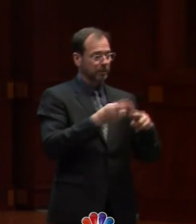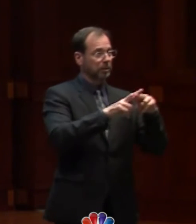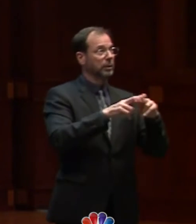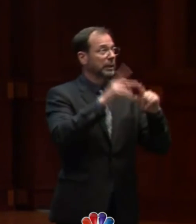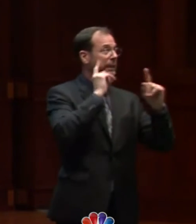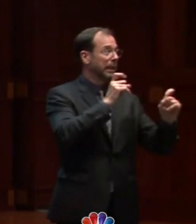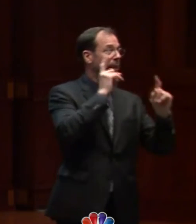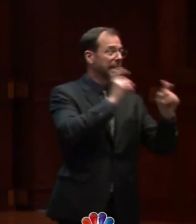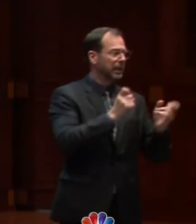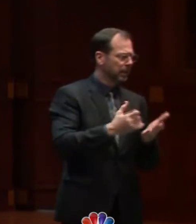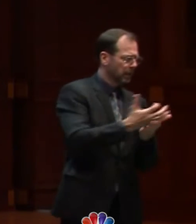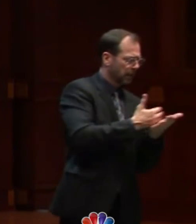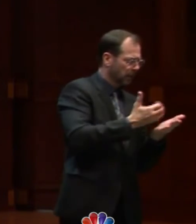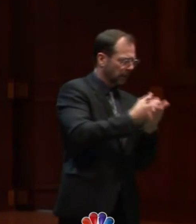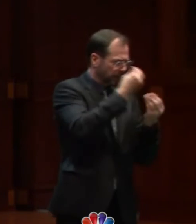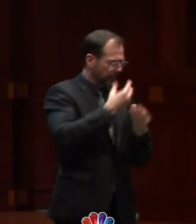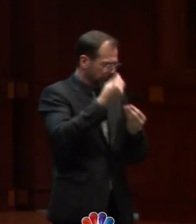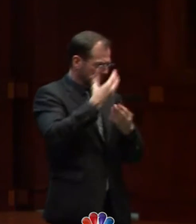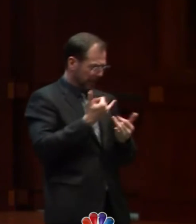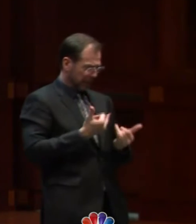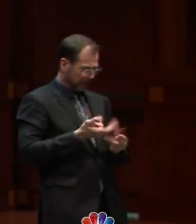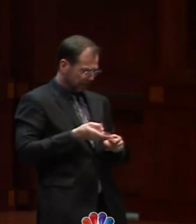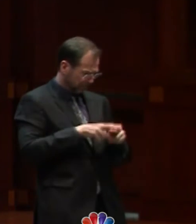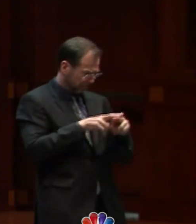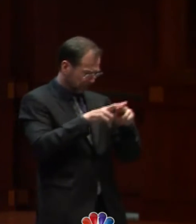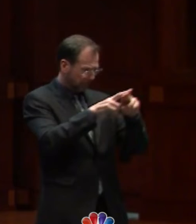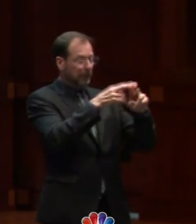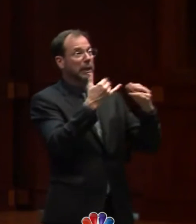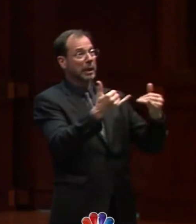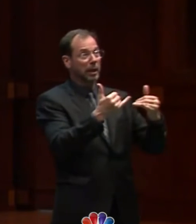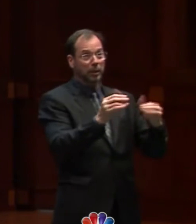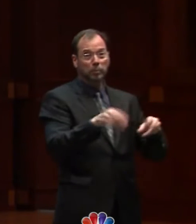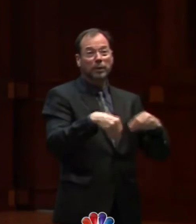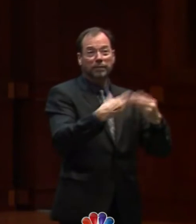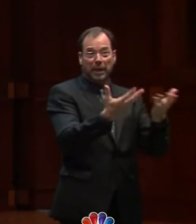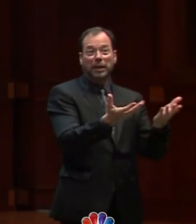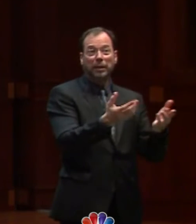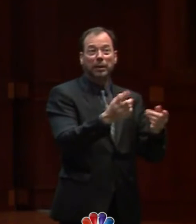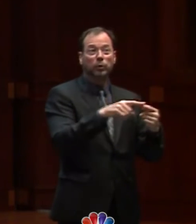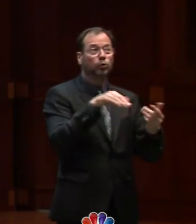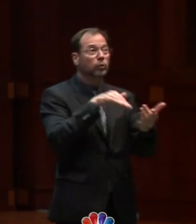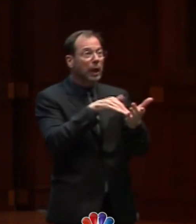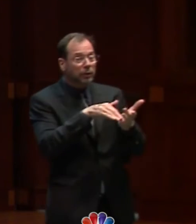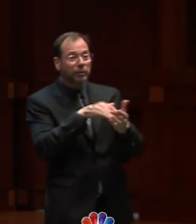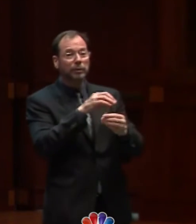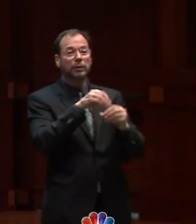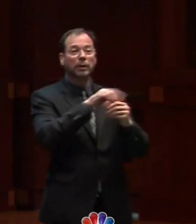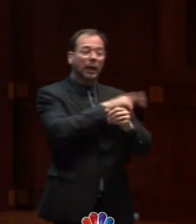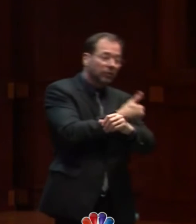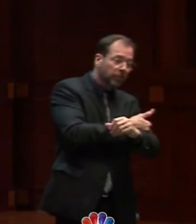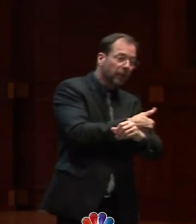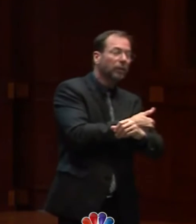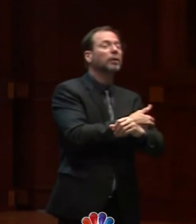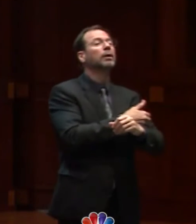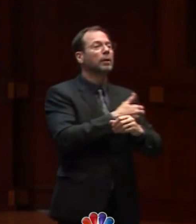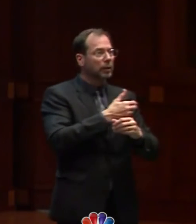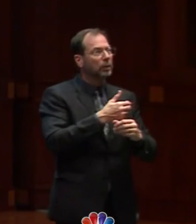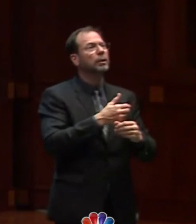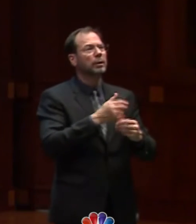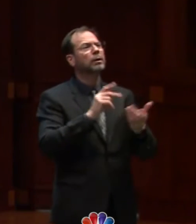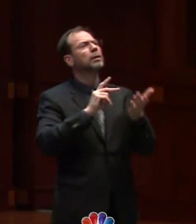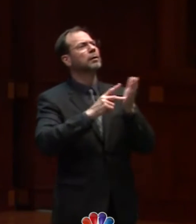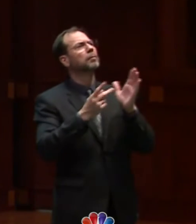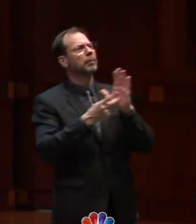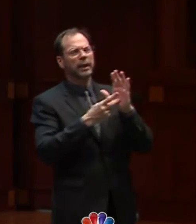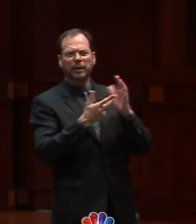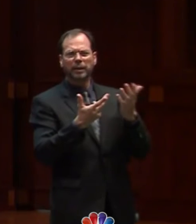collection production capabilities that are being provided to doctors and hospitals, there will be